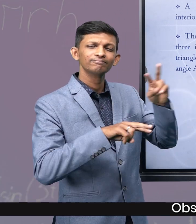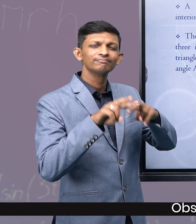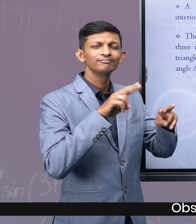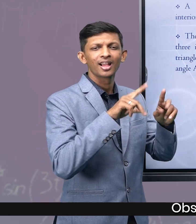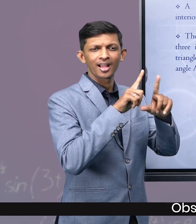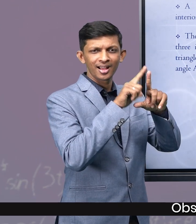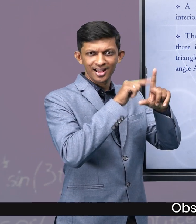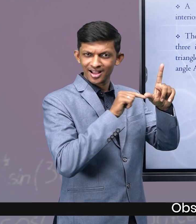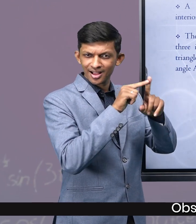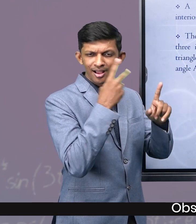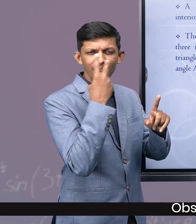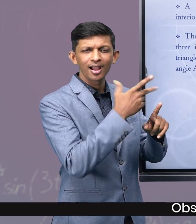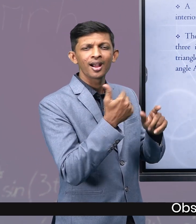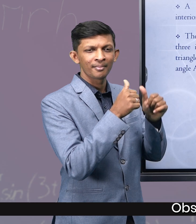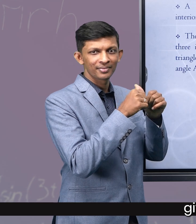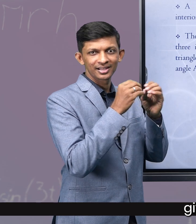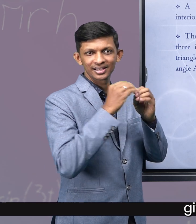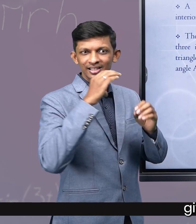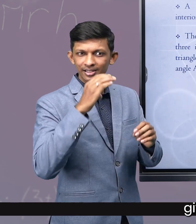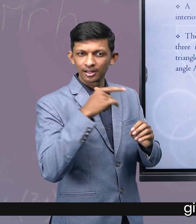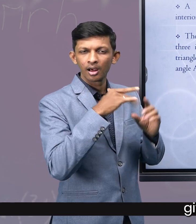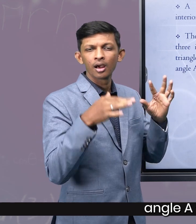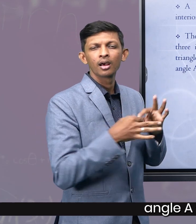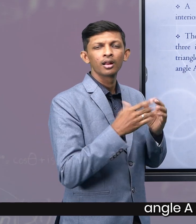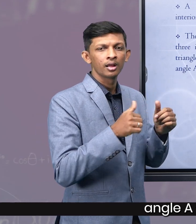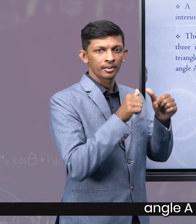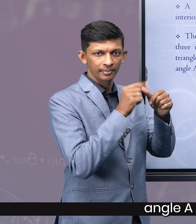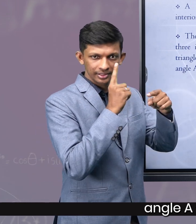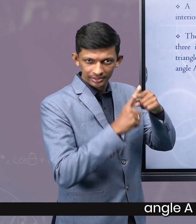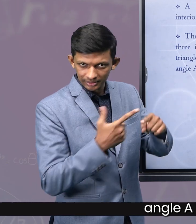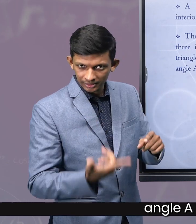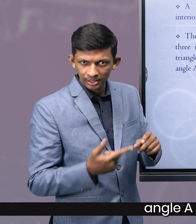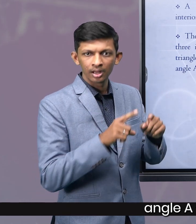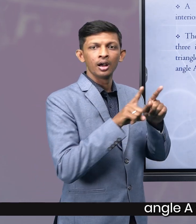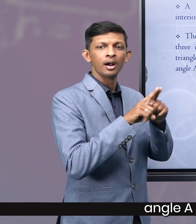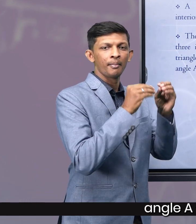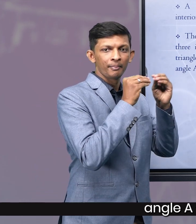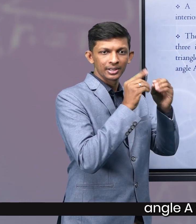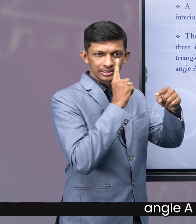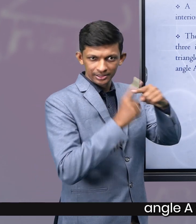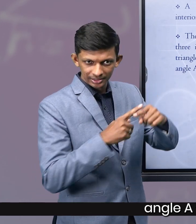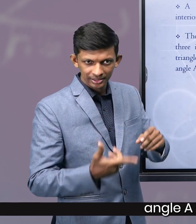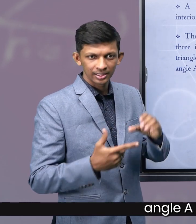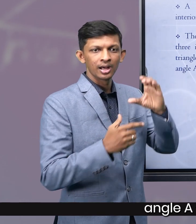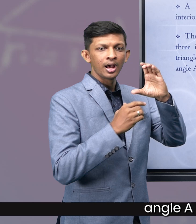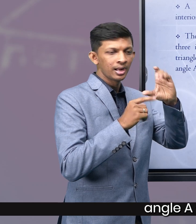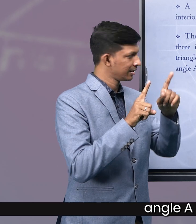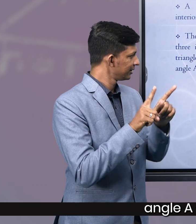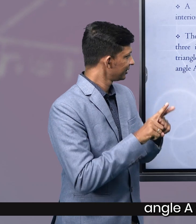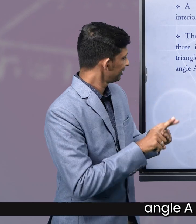Observe the triangle ABC given above, in which angle A plus angle B plus angle C is equal to 180